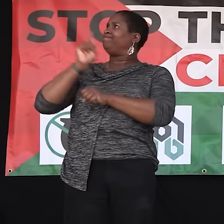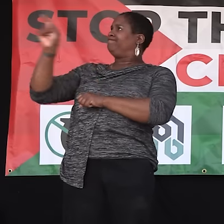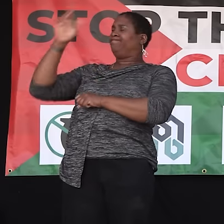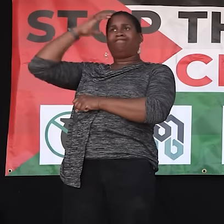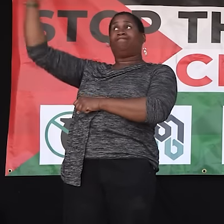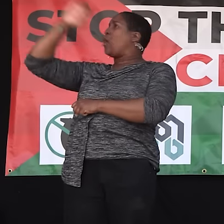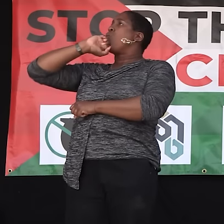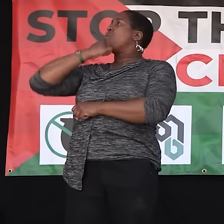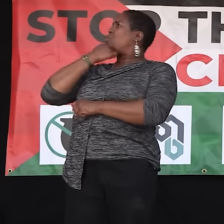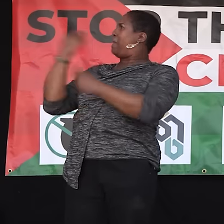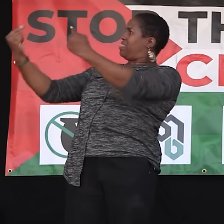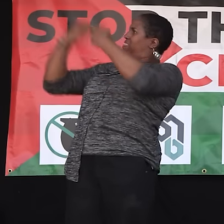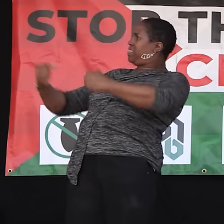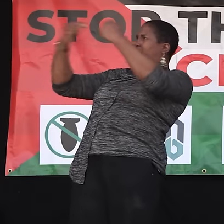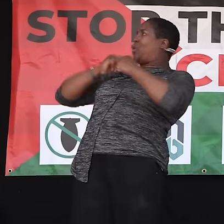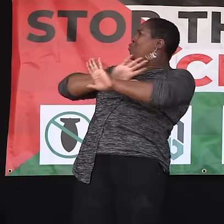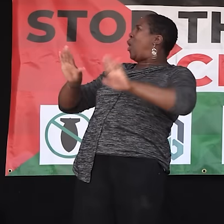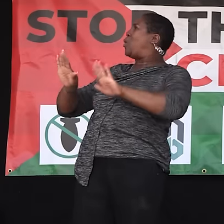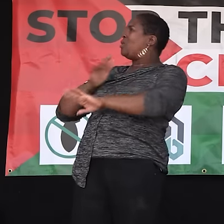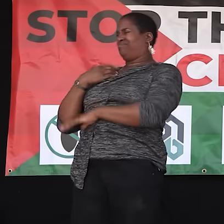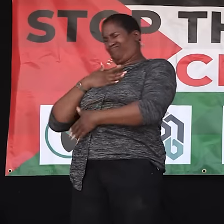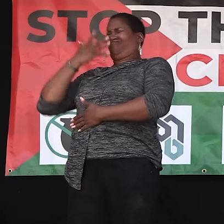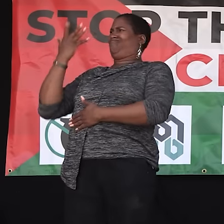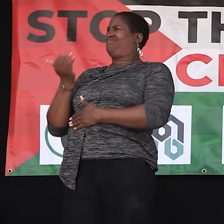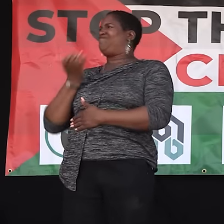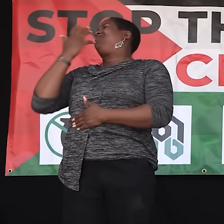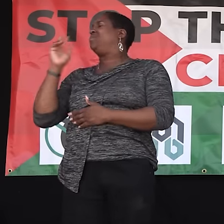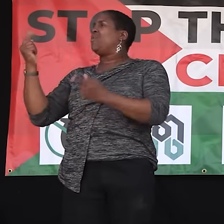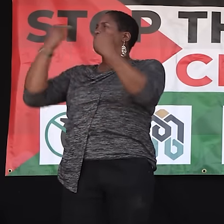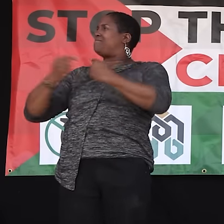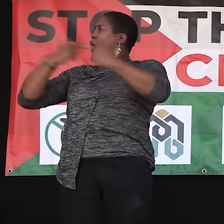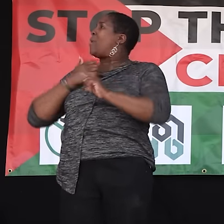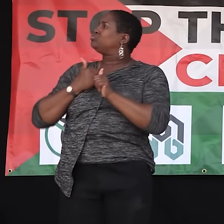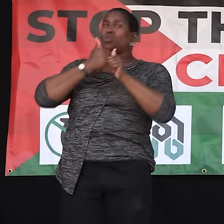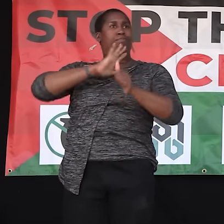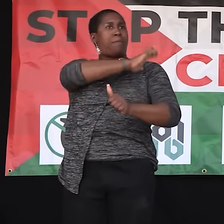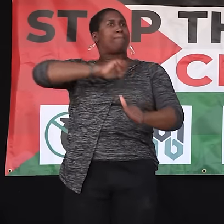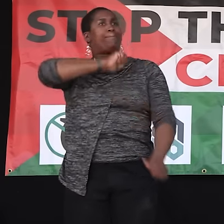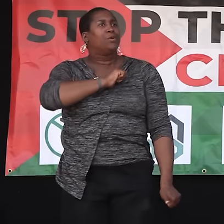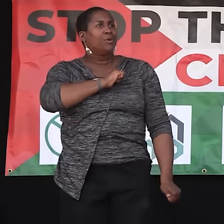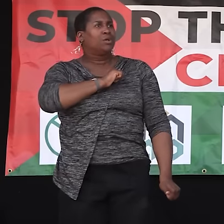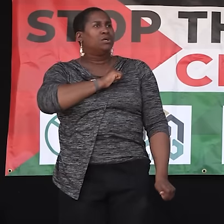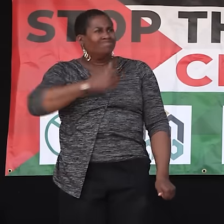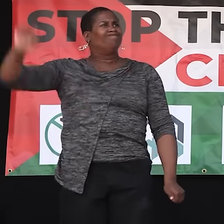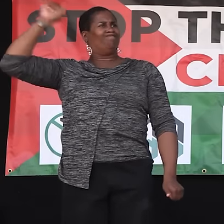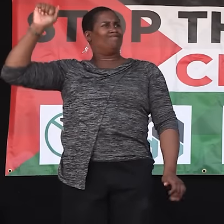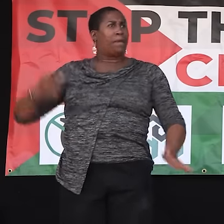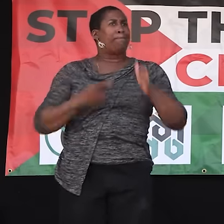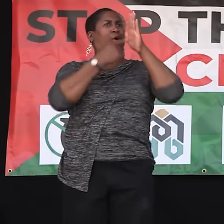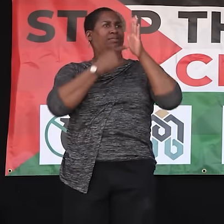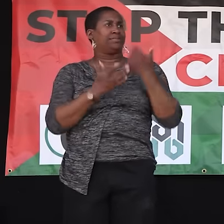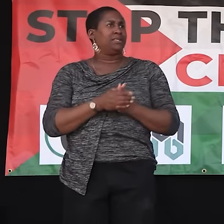will not be intimidated by your threats. Supporting Palestine is neither extremism nor